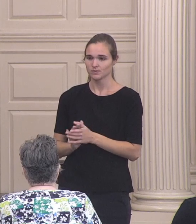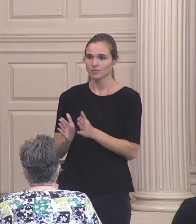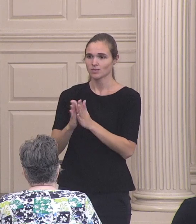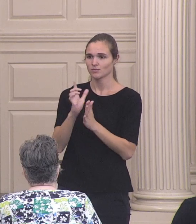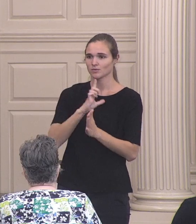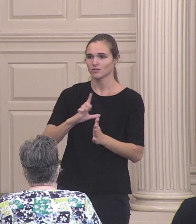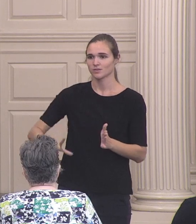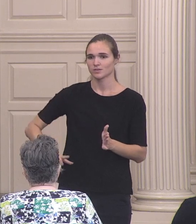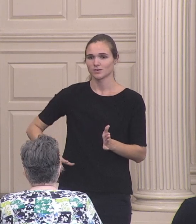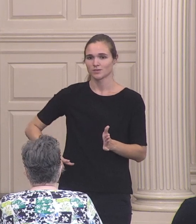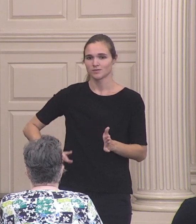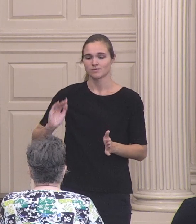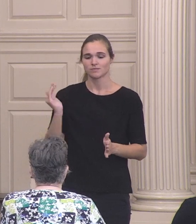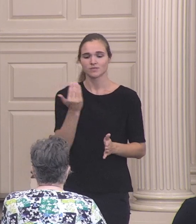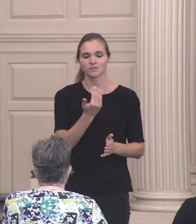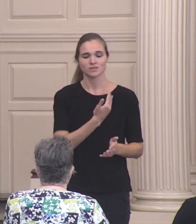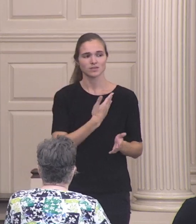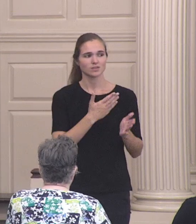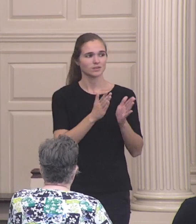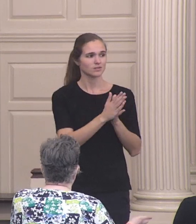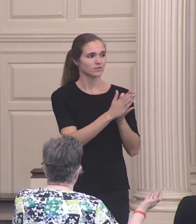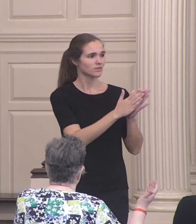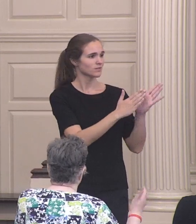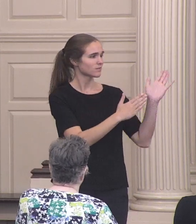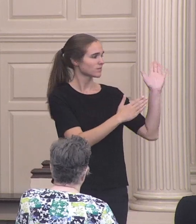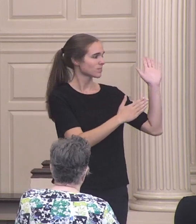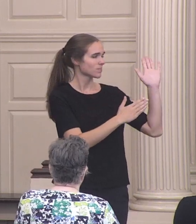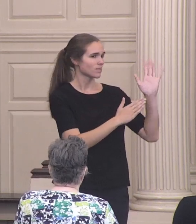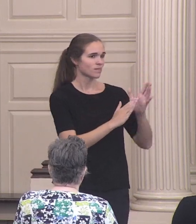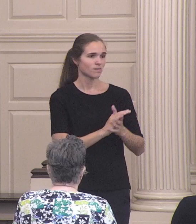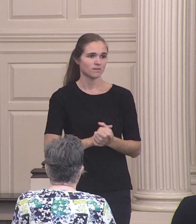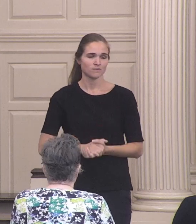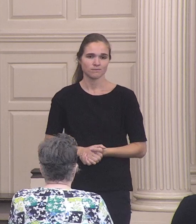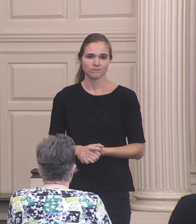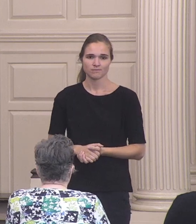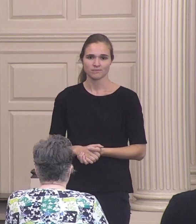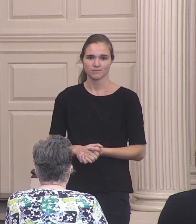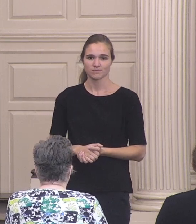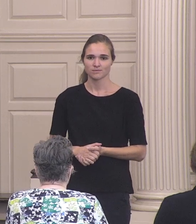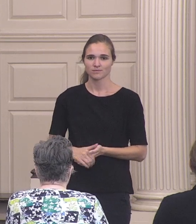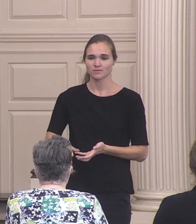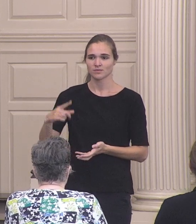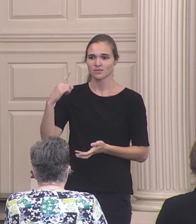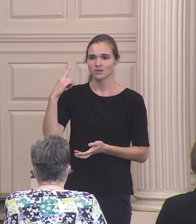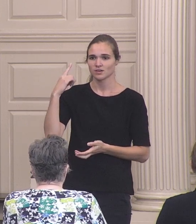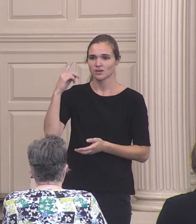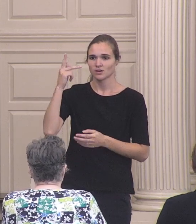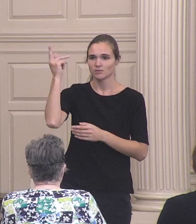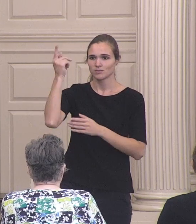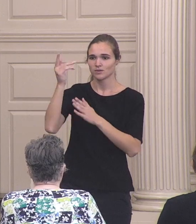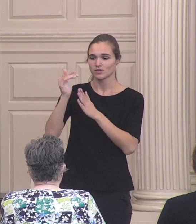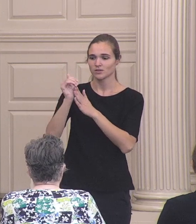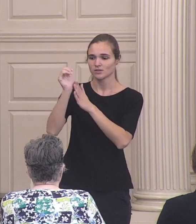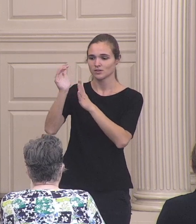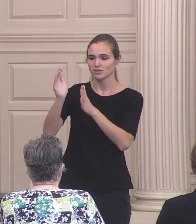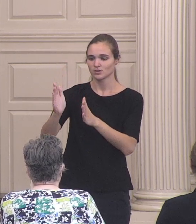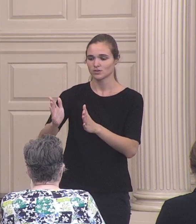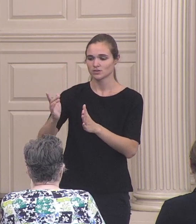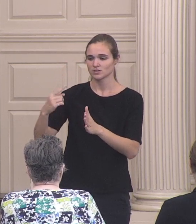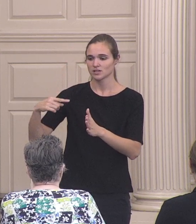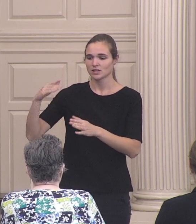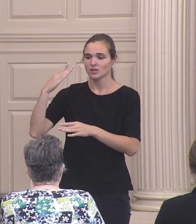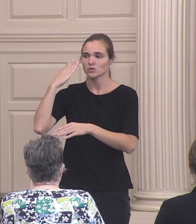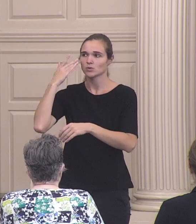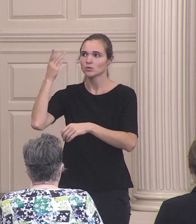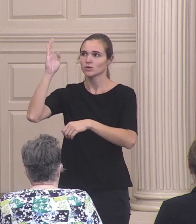We pray to the Lord. Lord, hear our prayer. For our political leaders, that they heed the calling